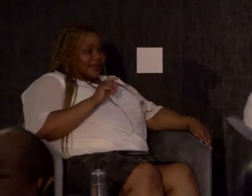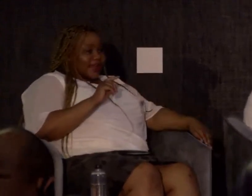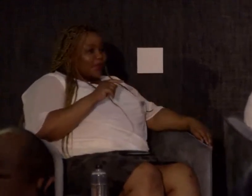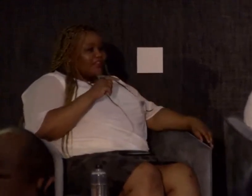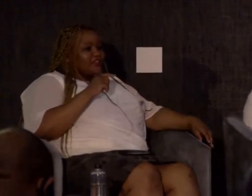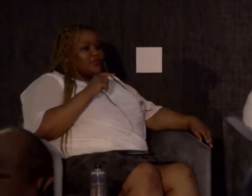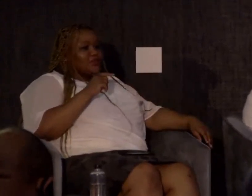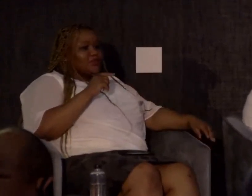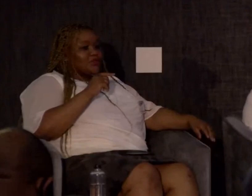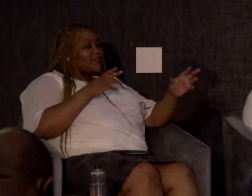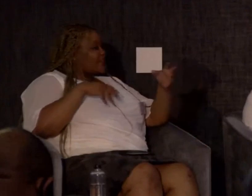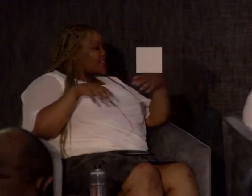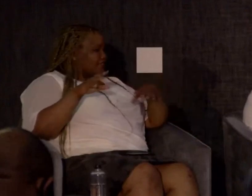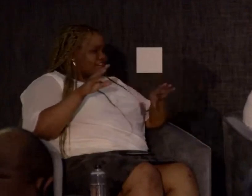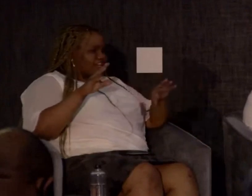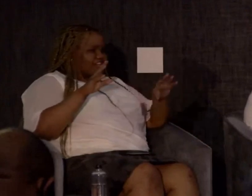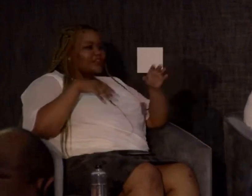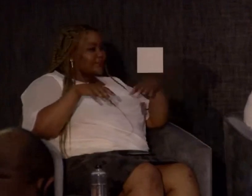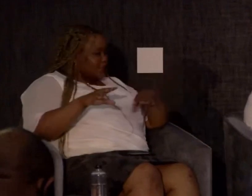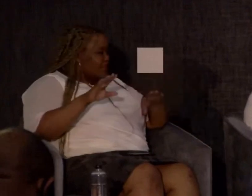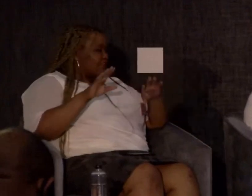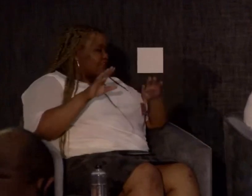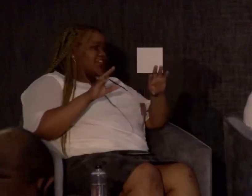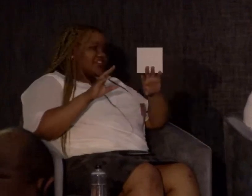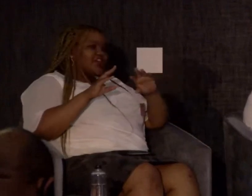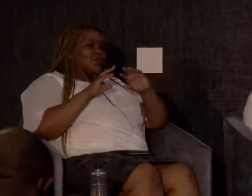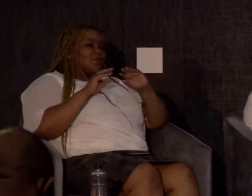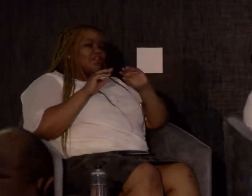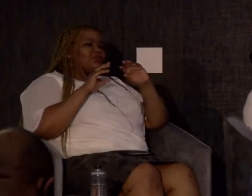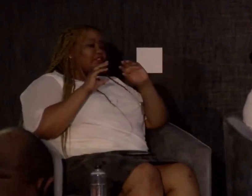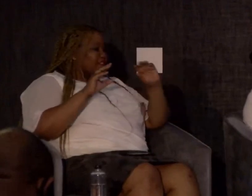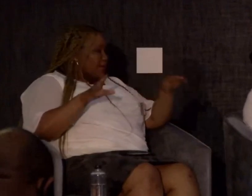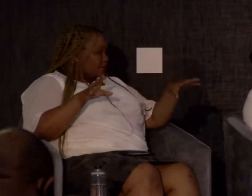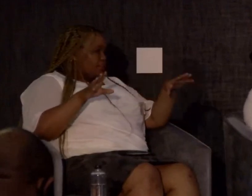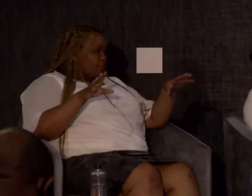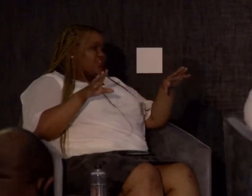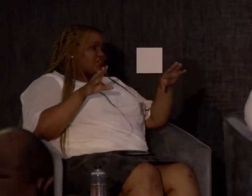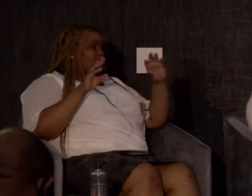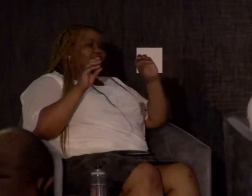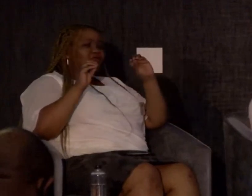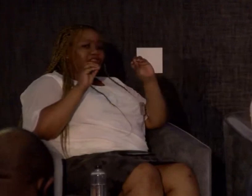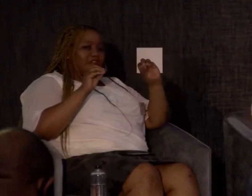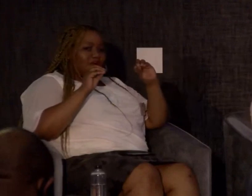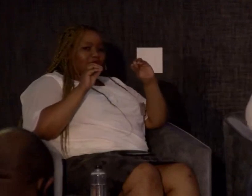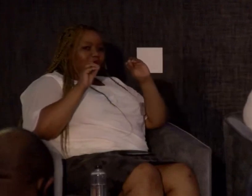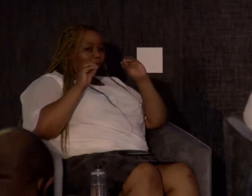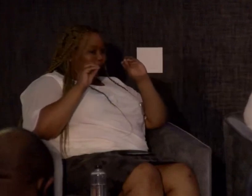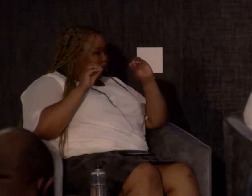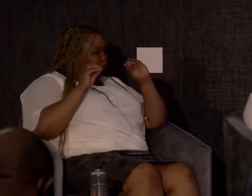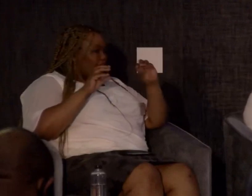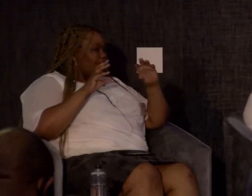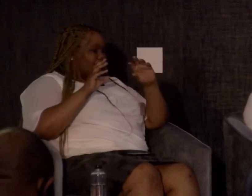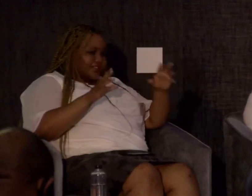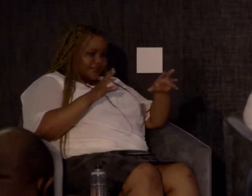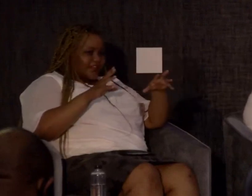think now we need to, things have changed, ways of doing things have changed. We need to disassemble that structure. We need to think of what